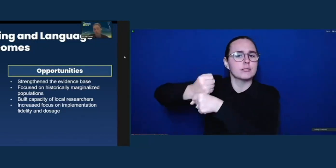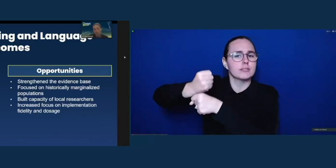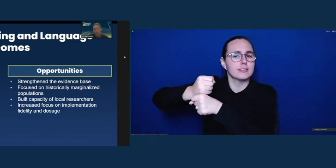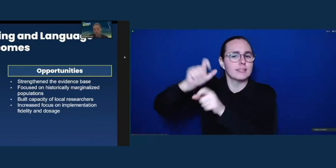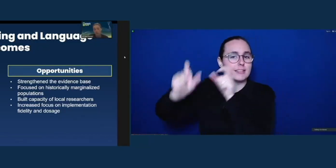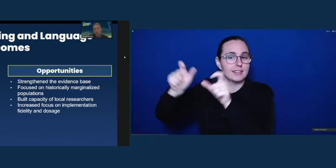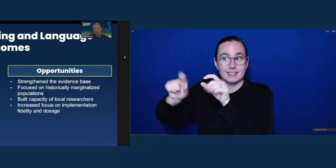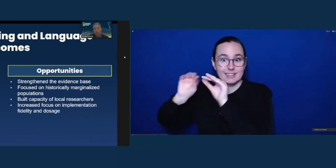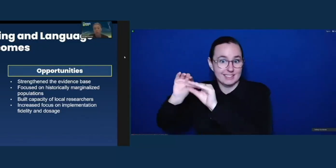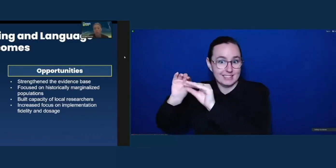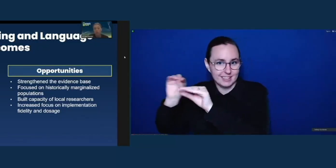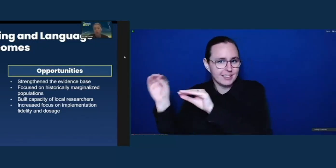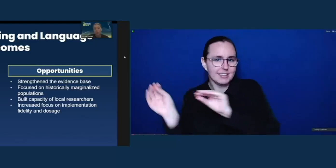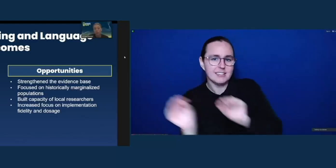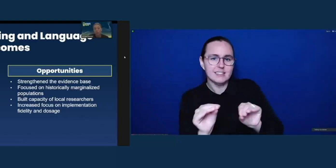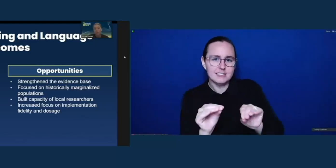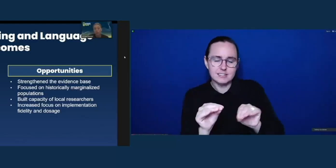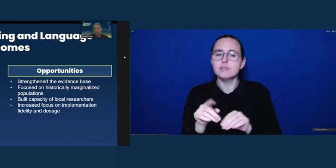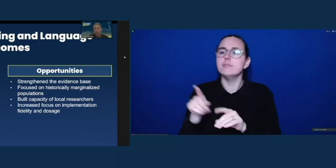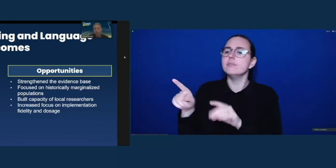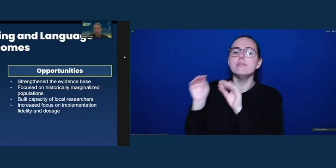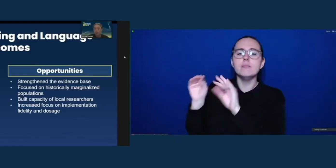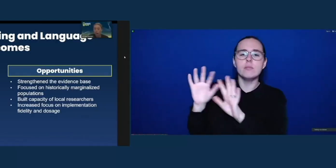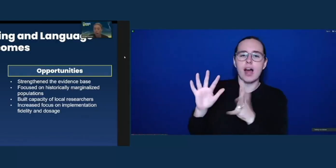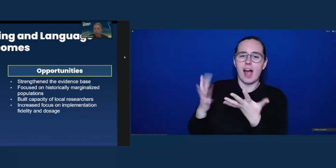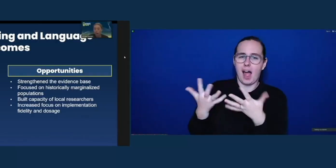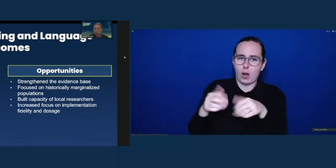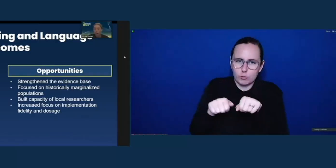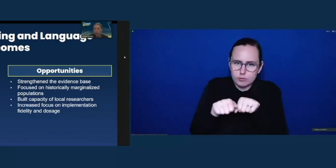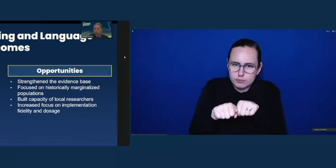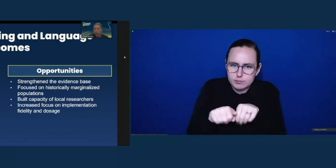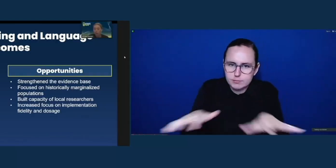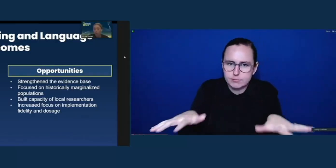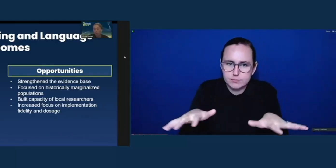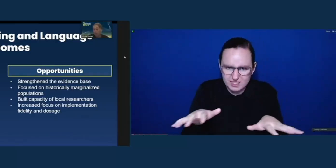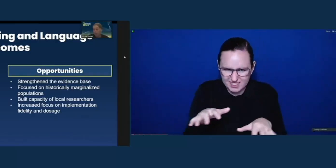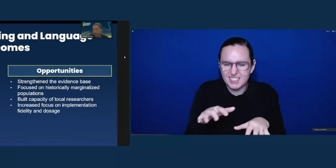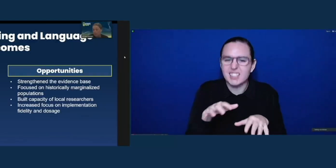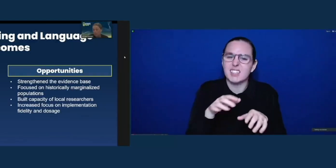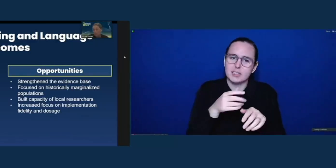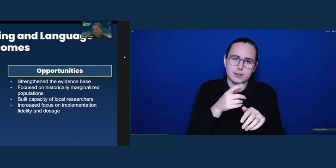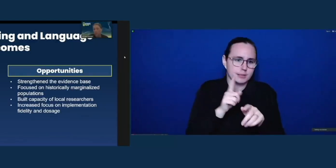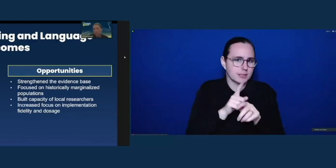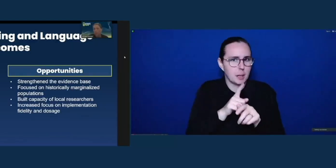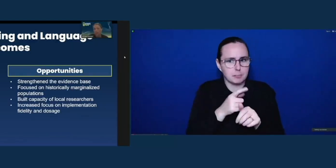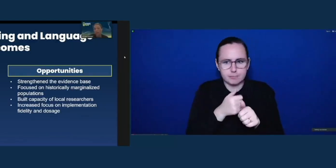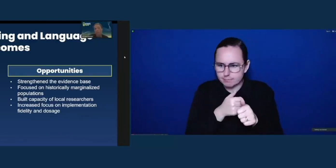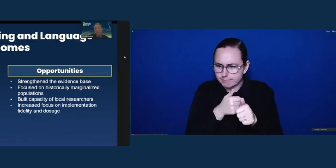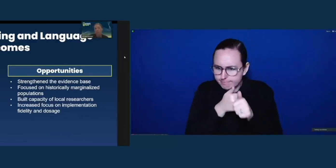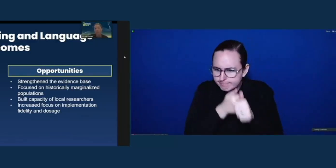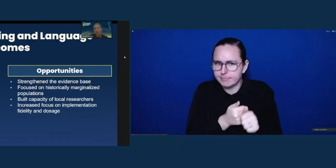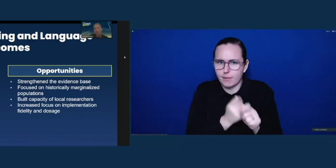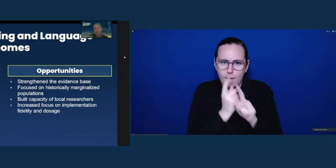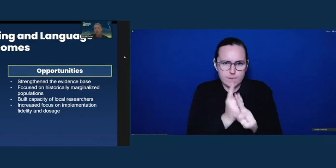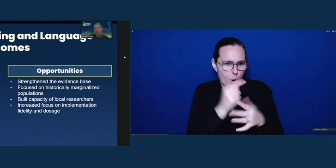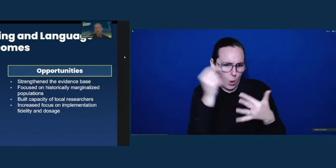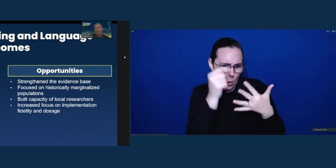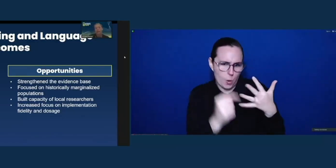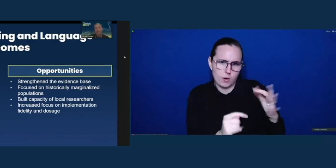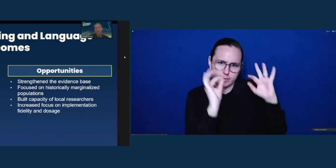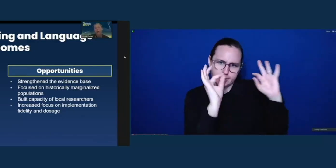and dosage, which really allow us as a community to